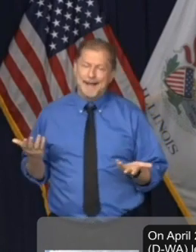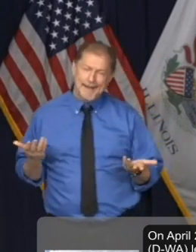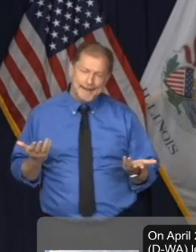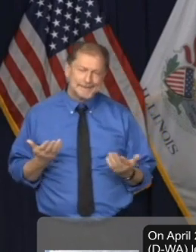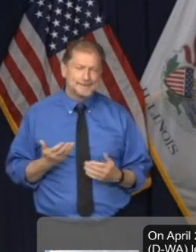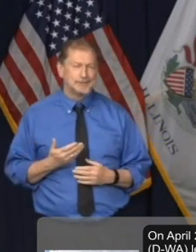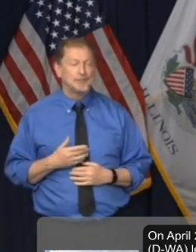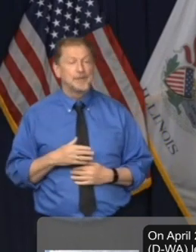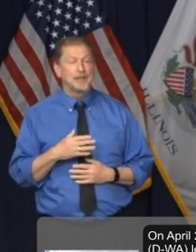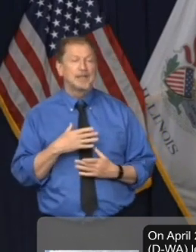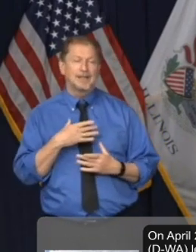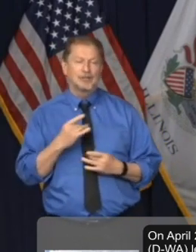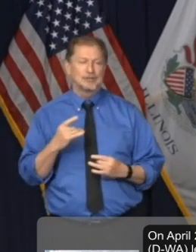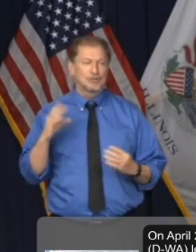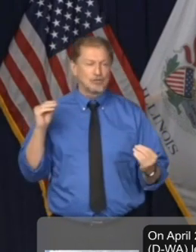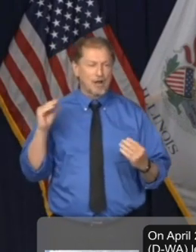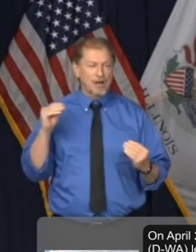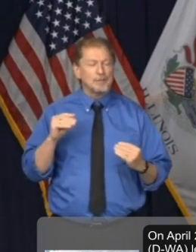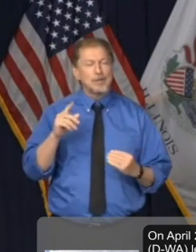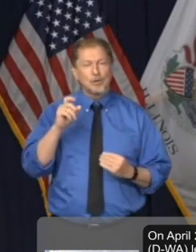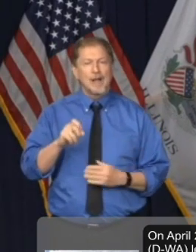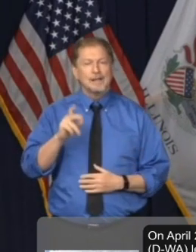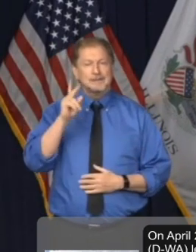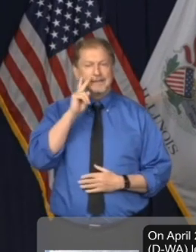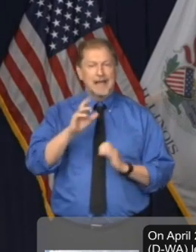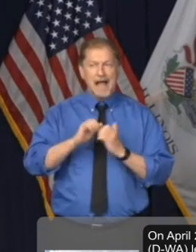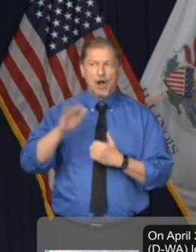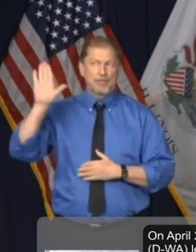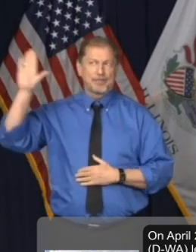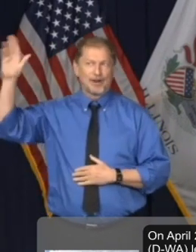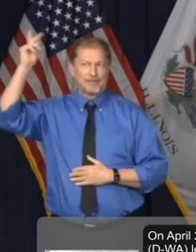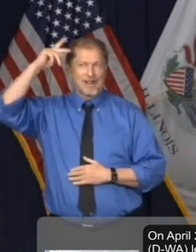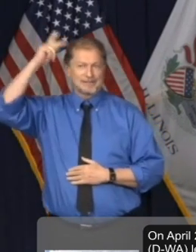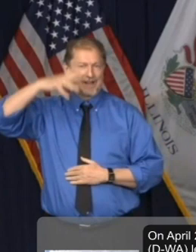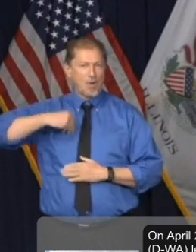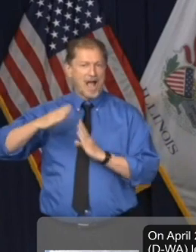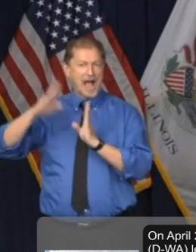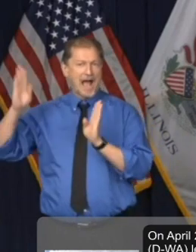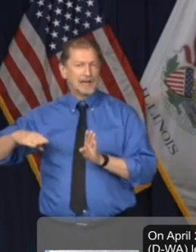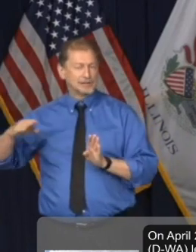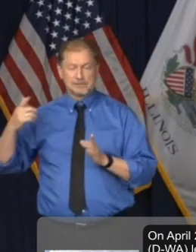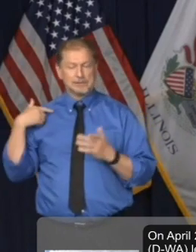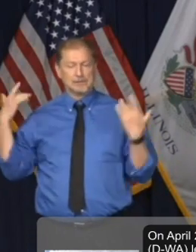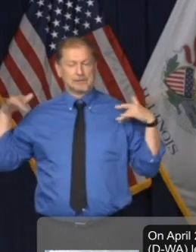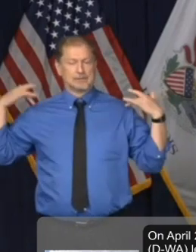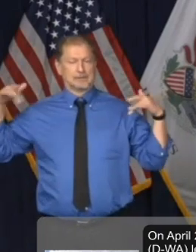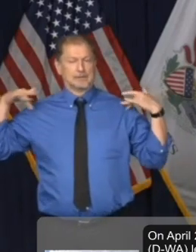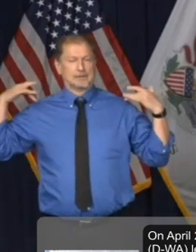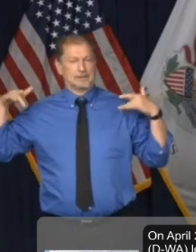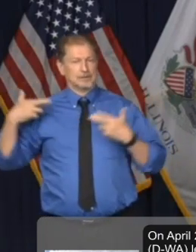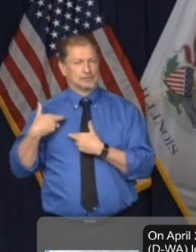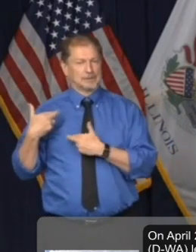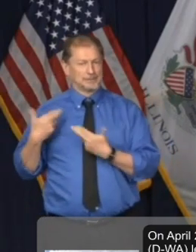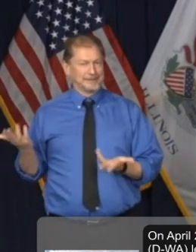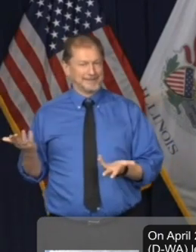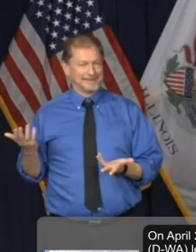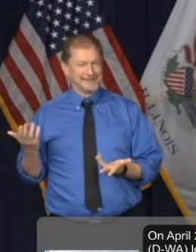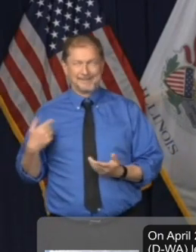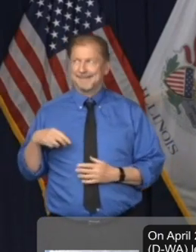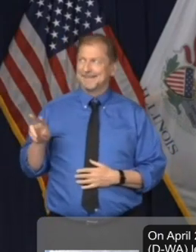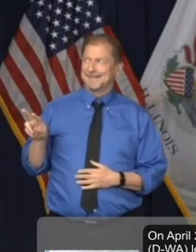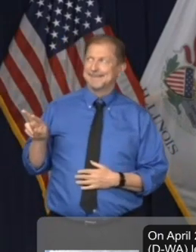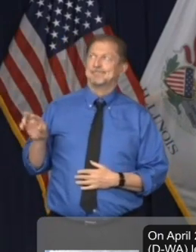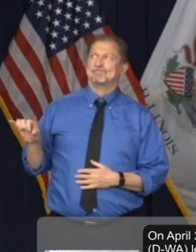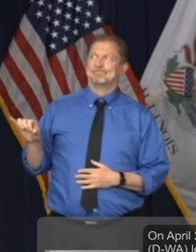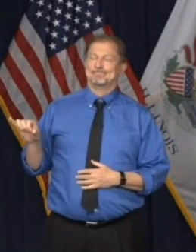because I think you can see how they're thinking about what their responsibility is. But the fact of the matter is